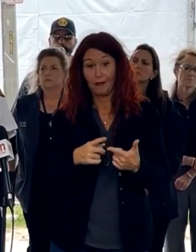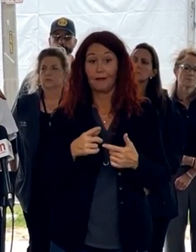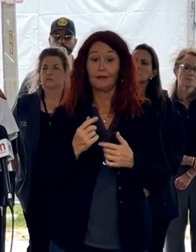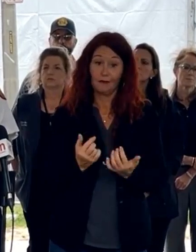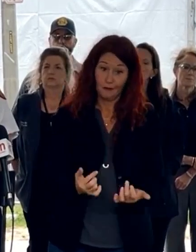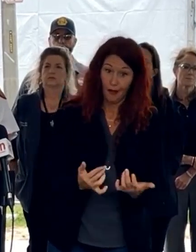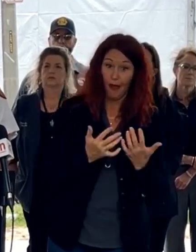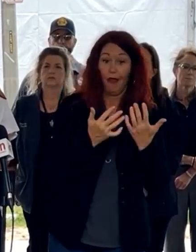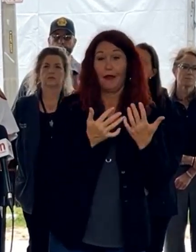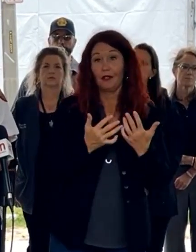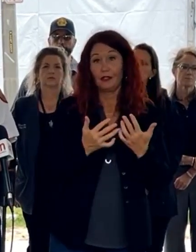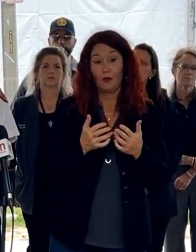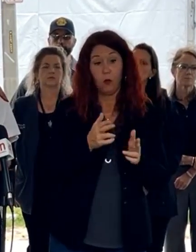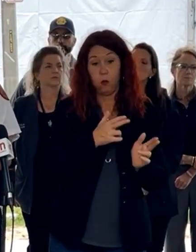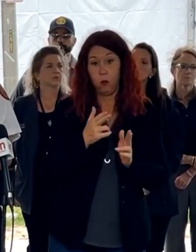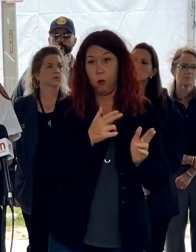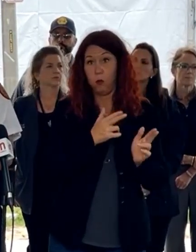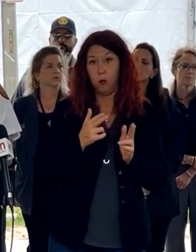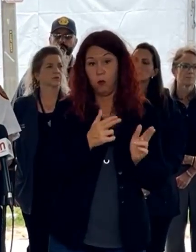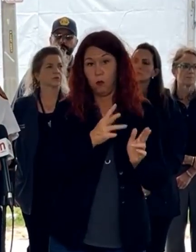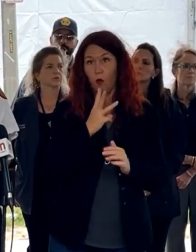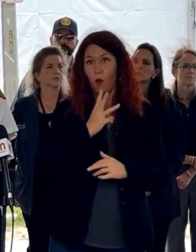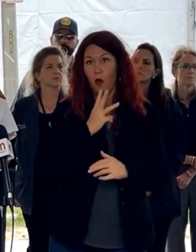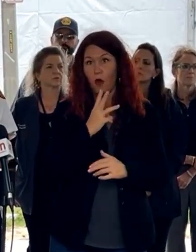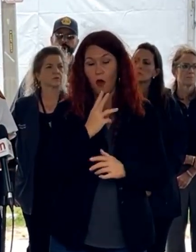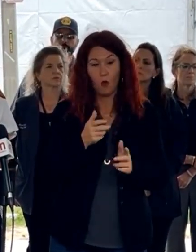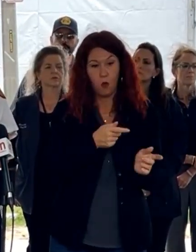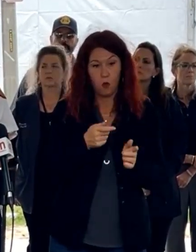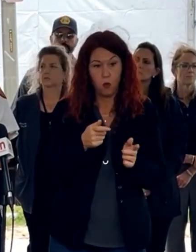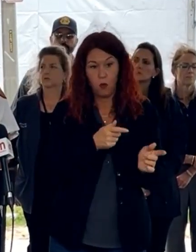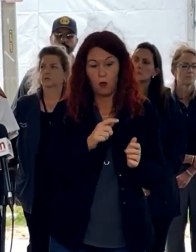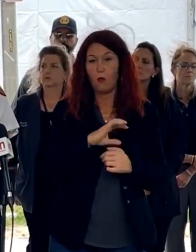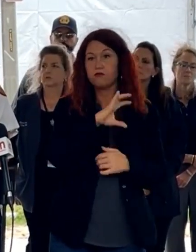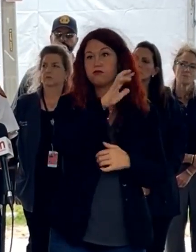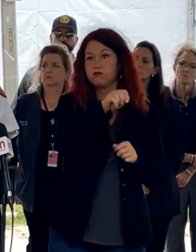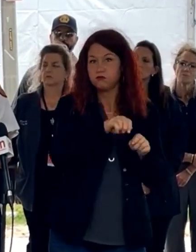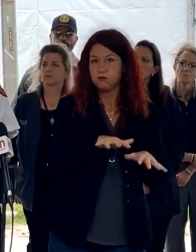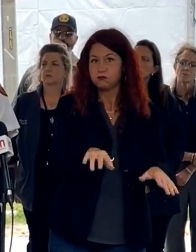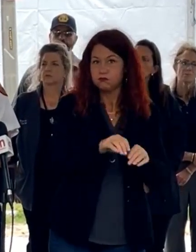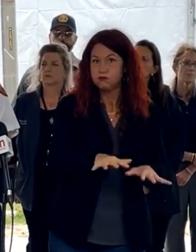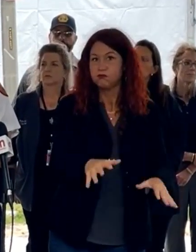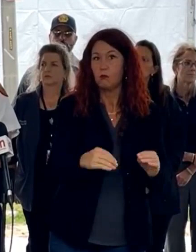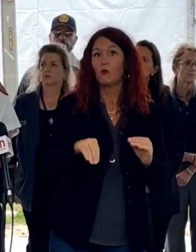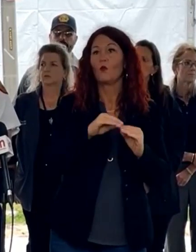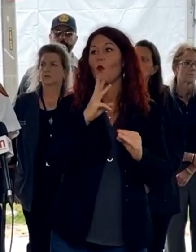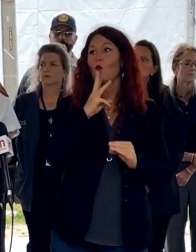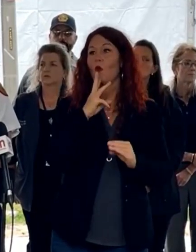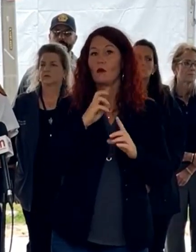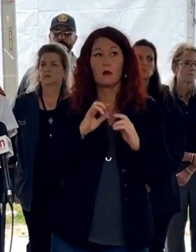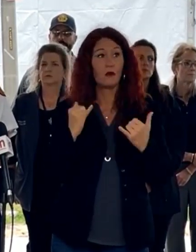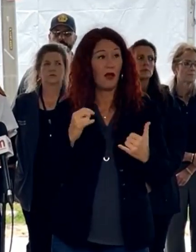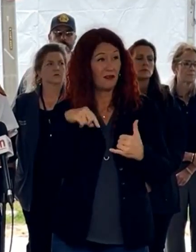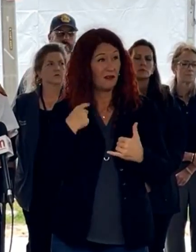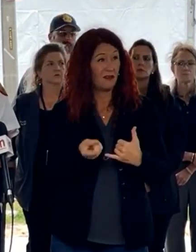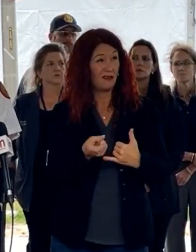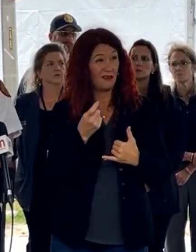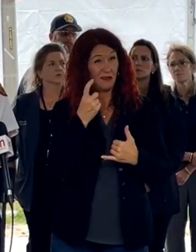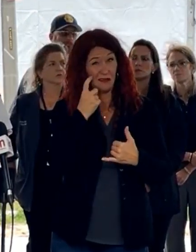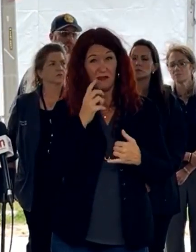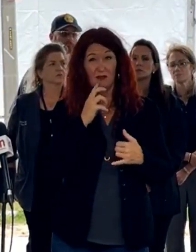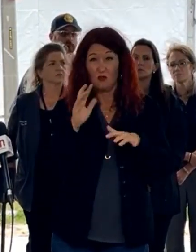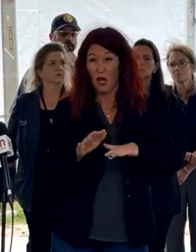with then when we were attacking the fire throughout. So multiple times we've had to pump out the lower garage. So it's good now?